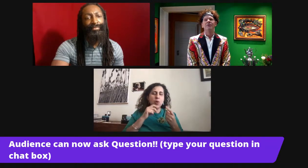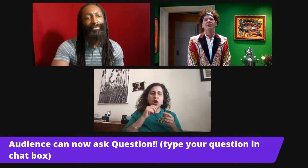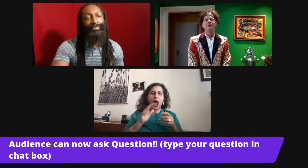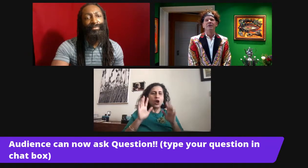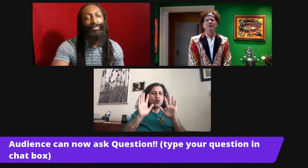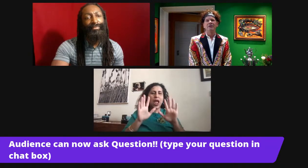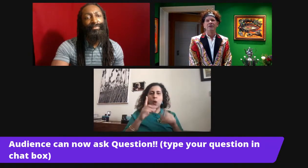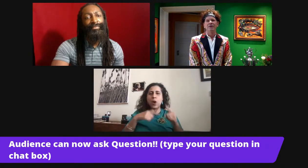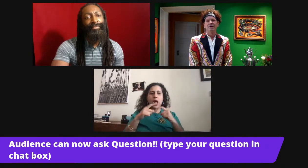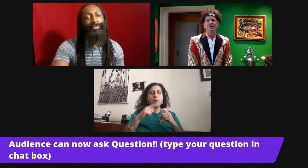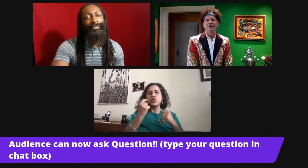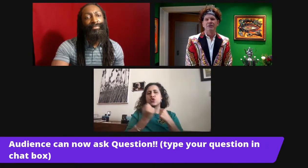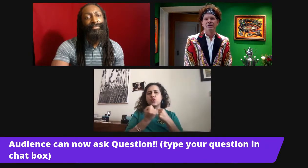As for pushing deaf art away,